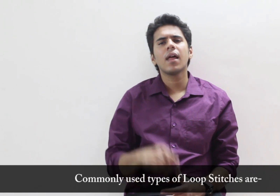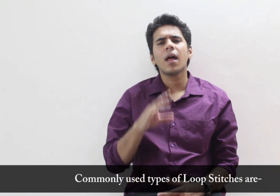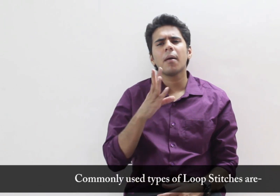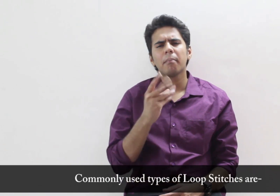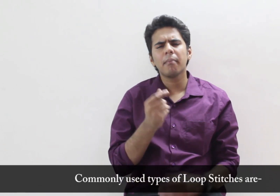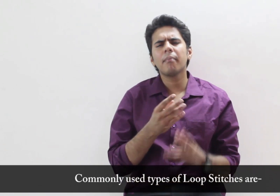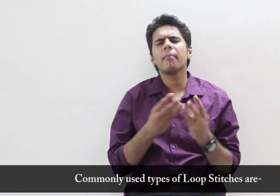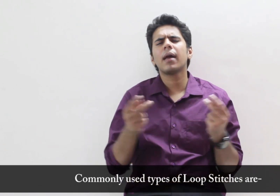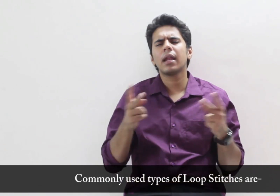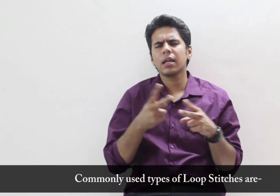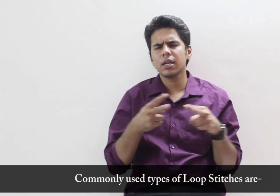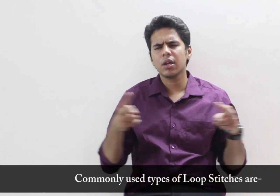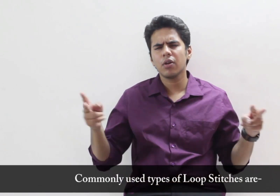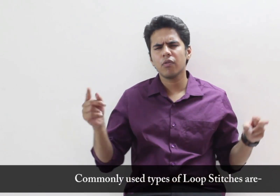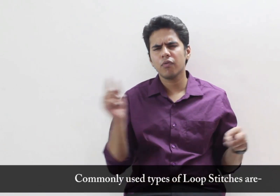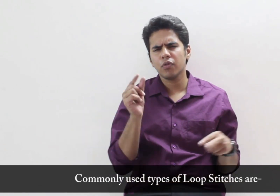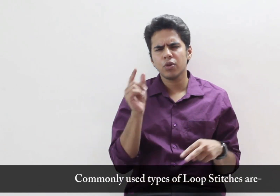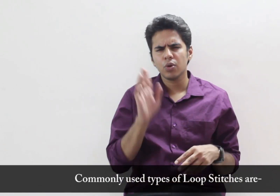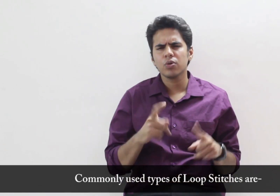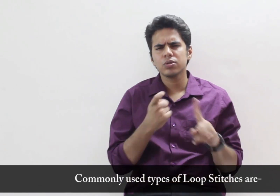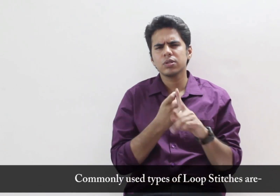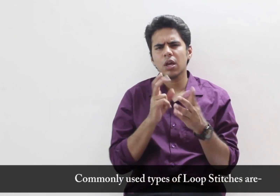Commonly used types of loop stitches are